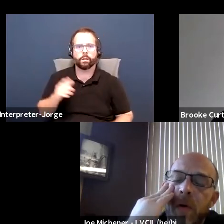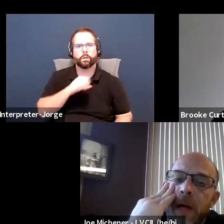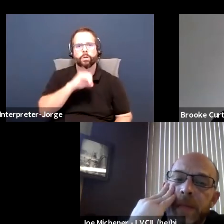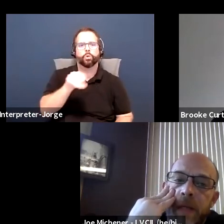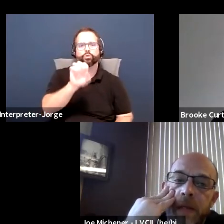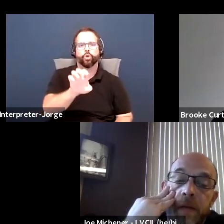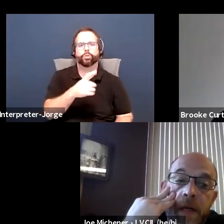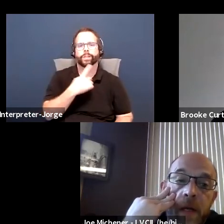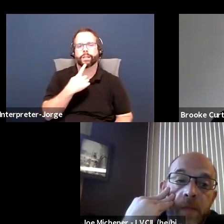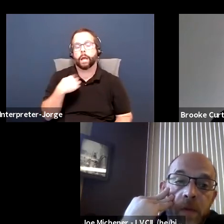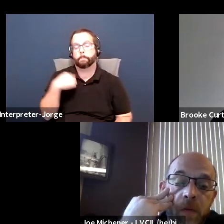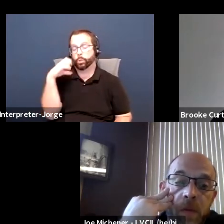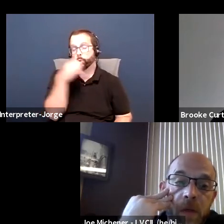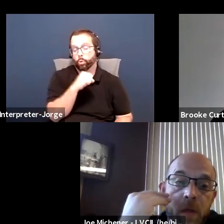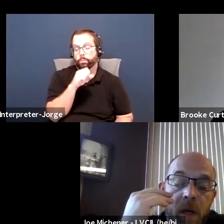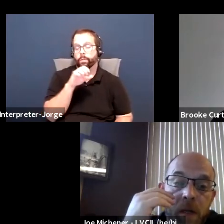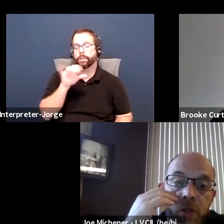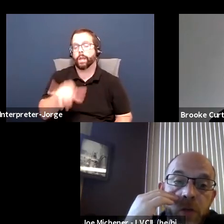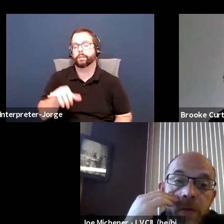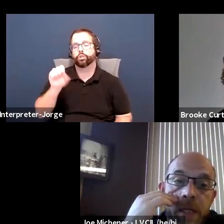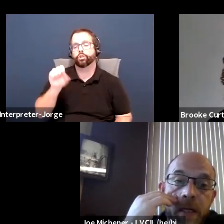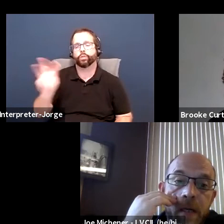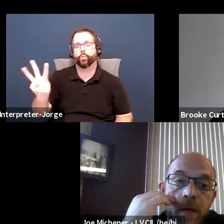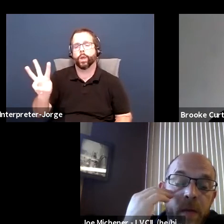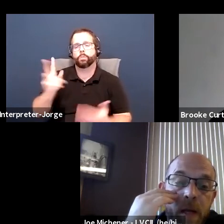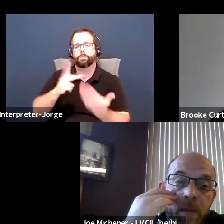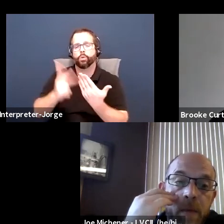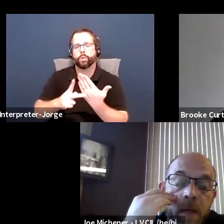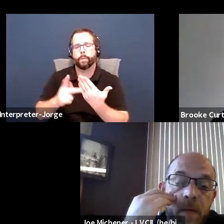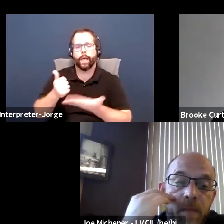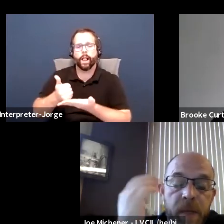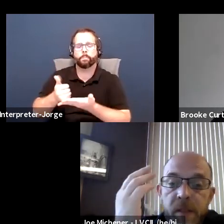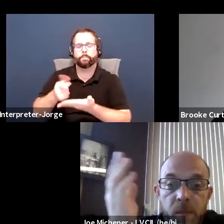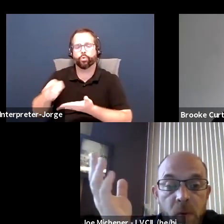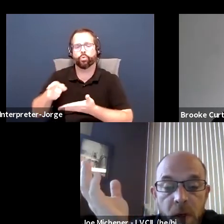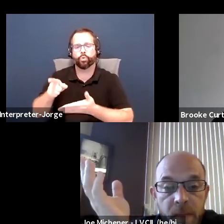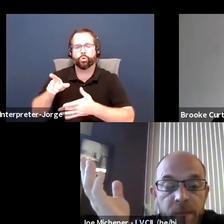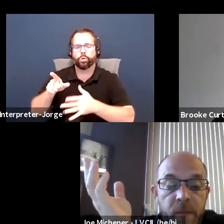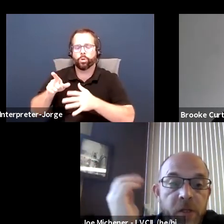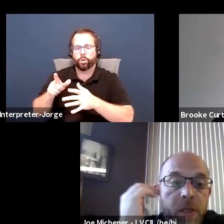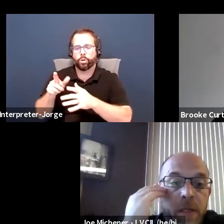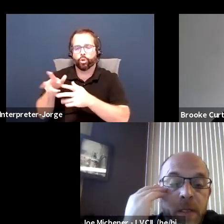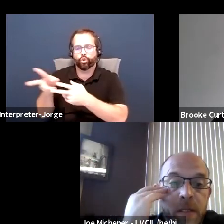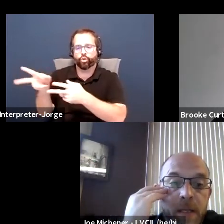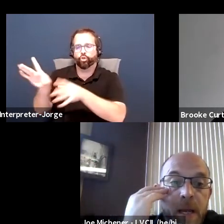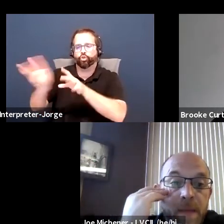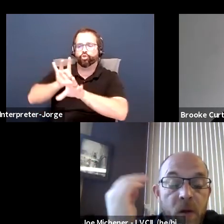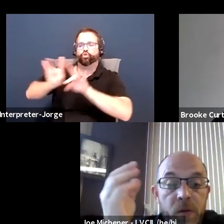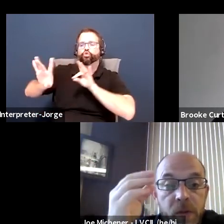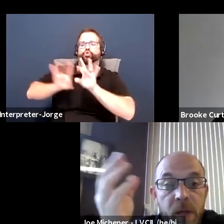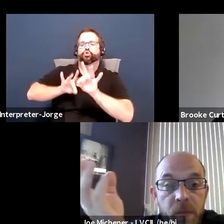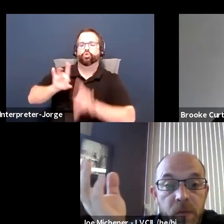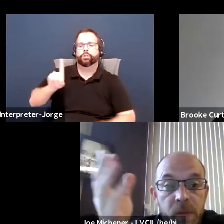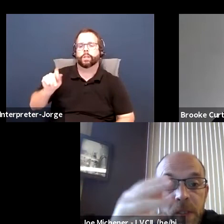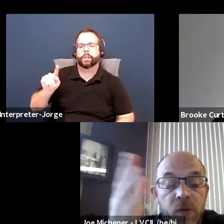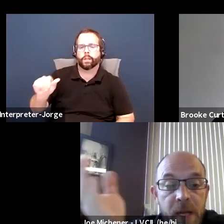software programs out there that help you choose data and based on program information and things like that, and then